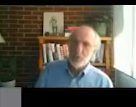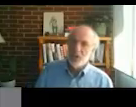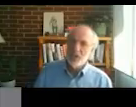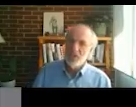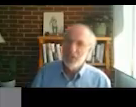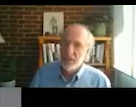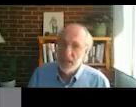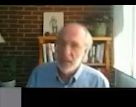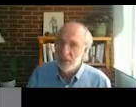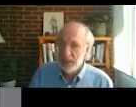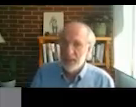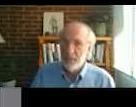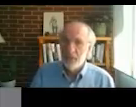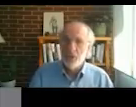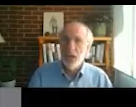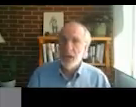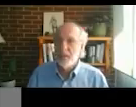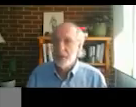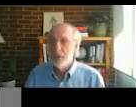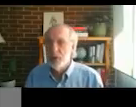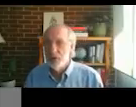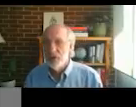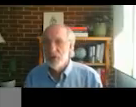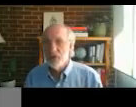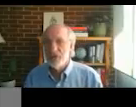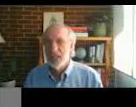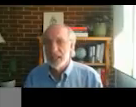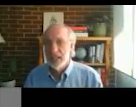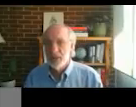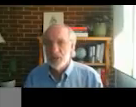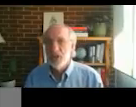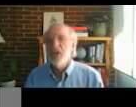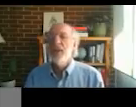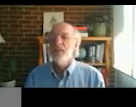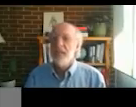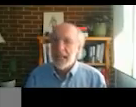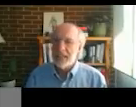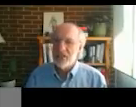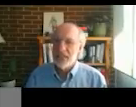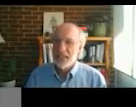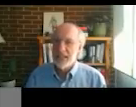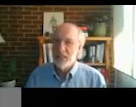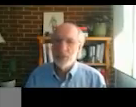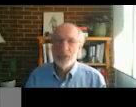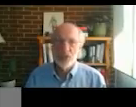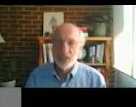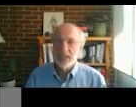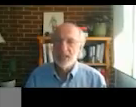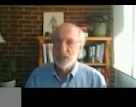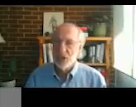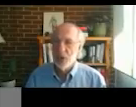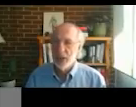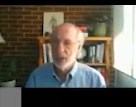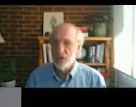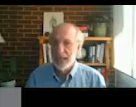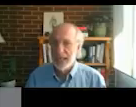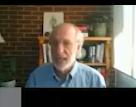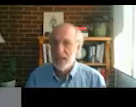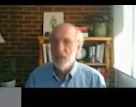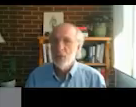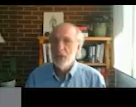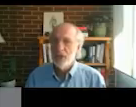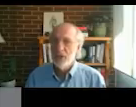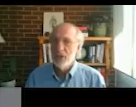vocal responses that can be derived from use of sign language. The last technique would be direct echoic